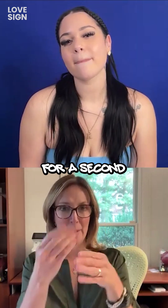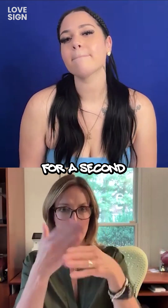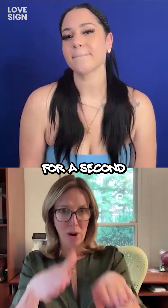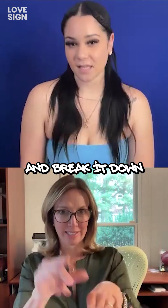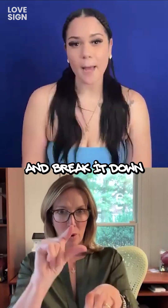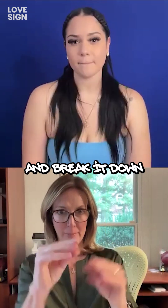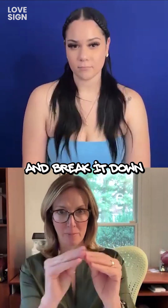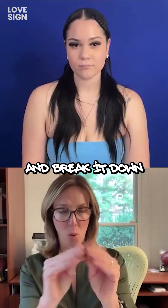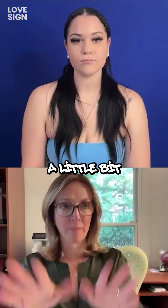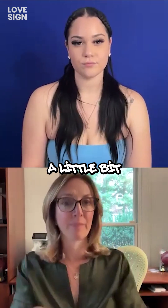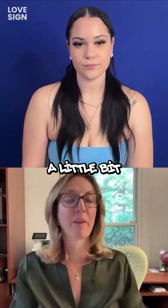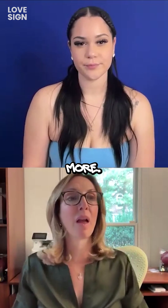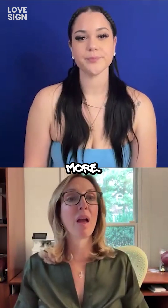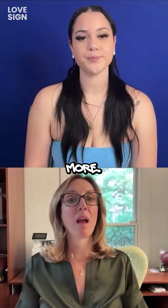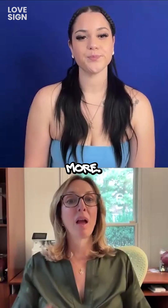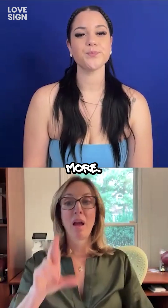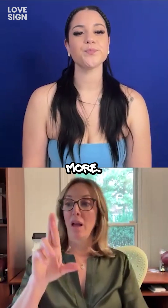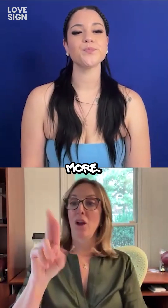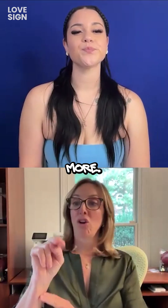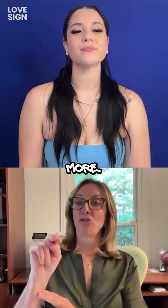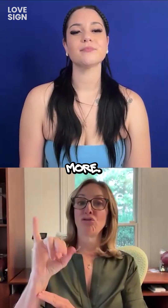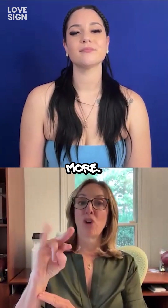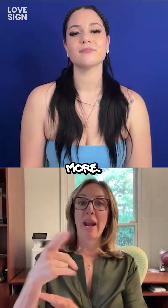for a second and break it down a little bit more.